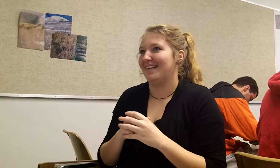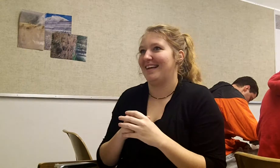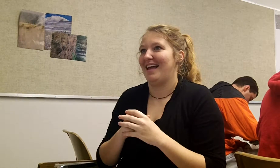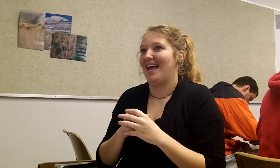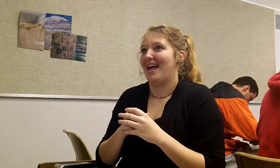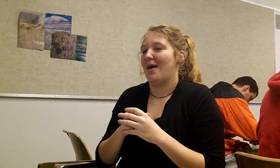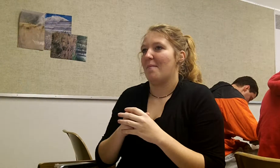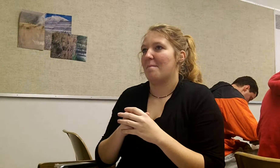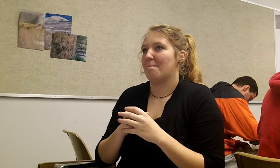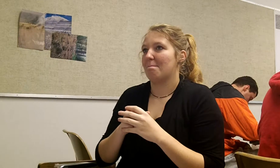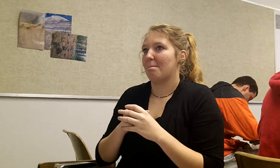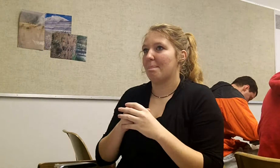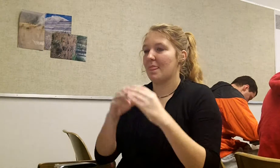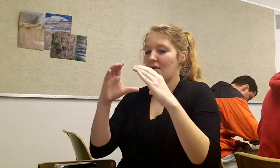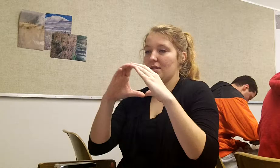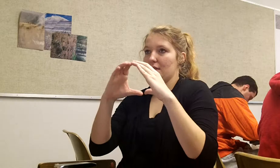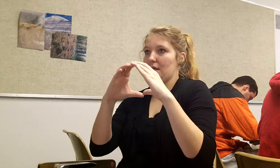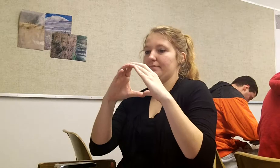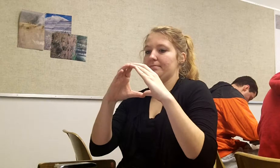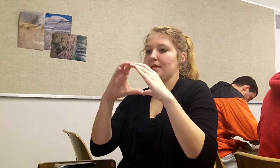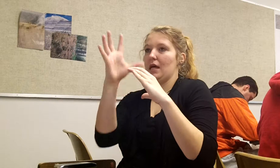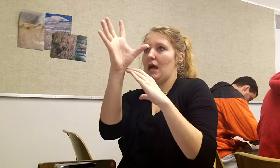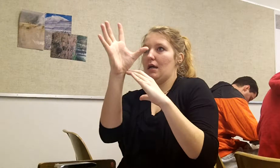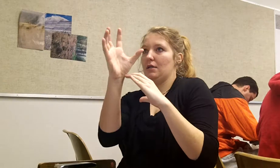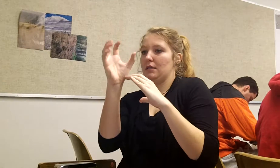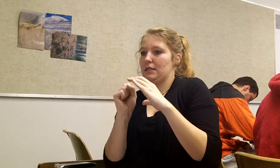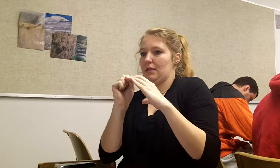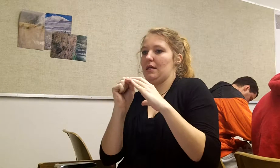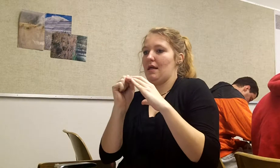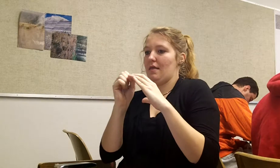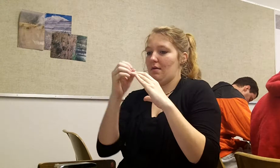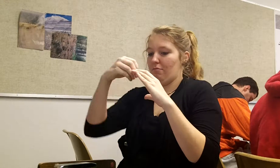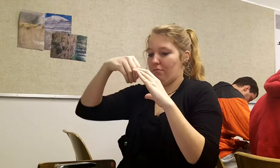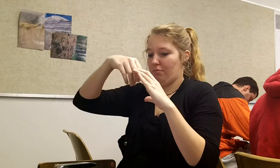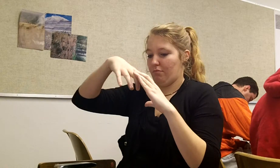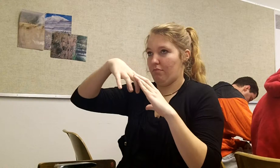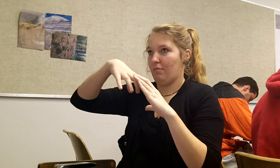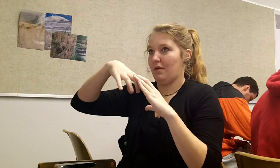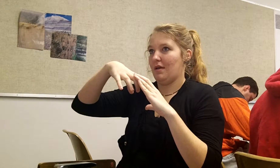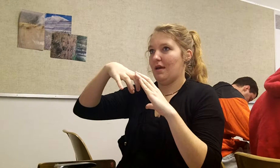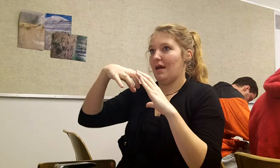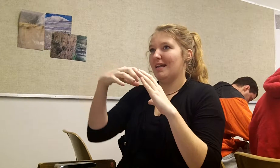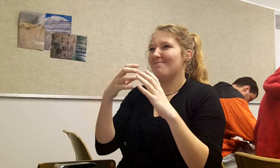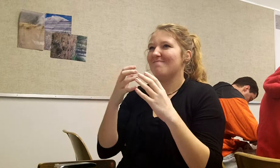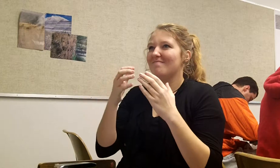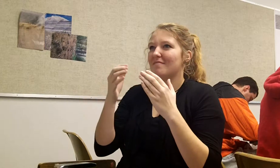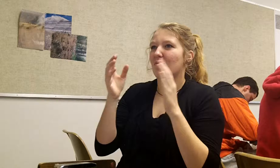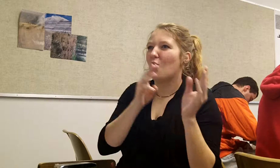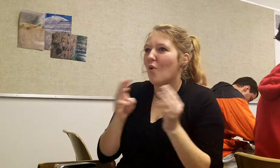cell to get a signal and then to move it inside the cell and then somehow passage the signal inside the cell,